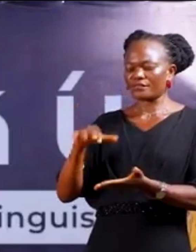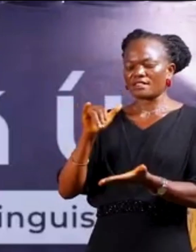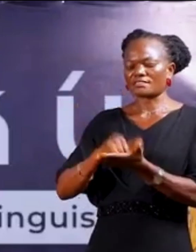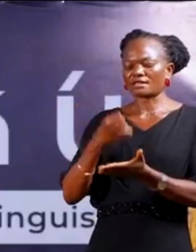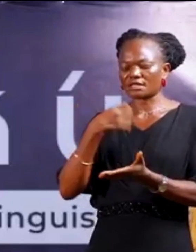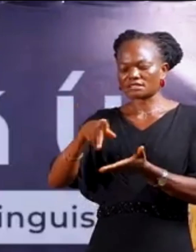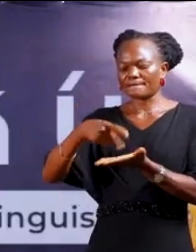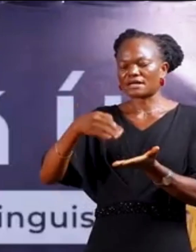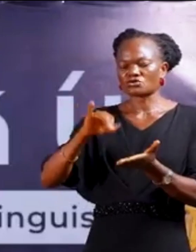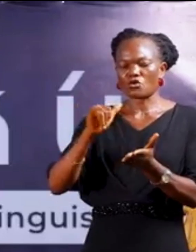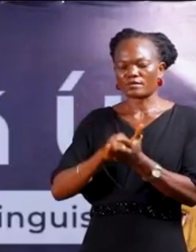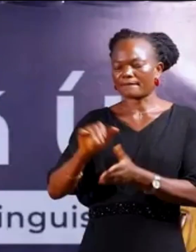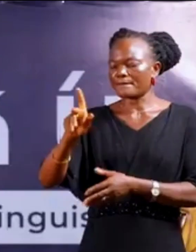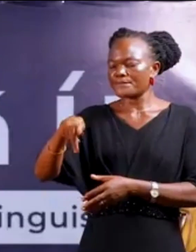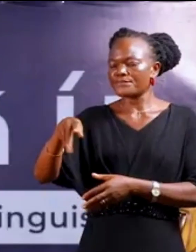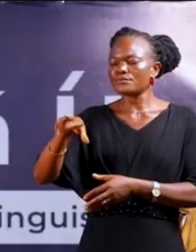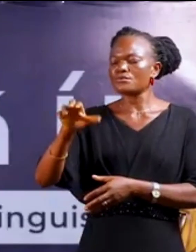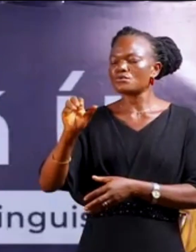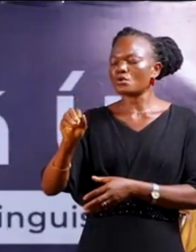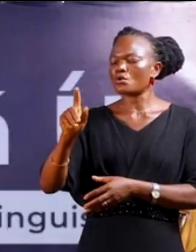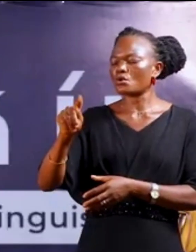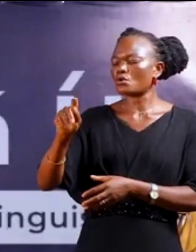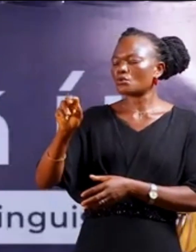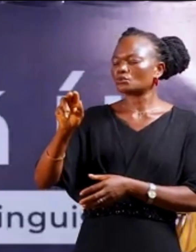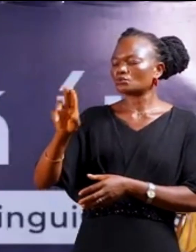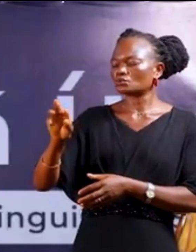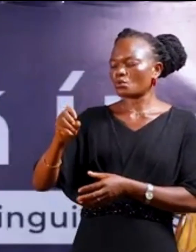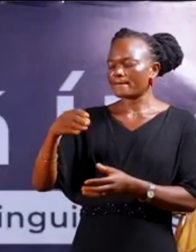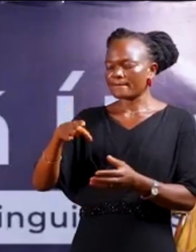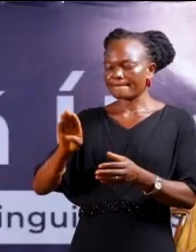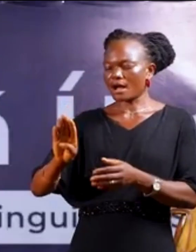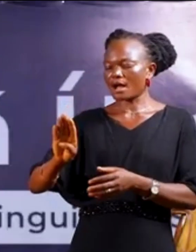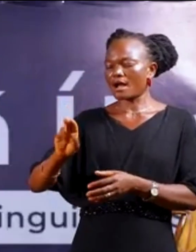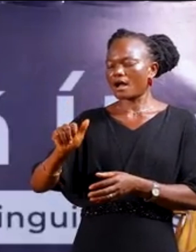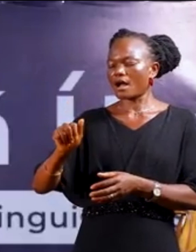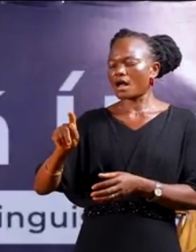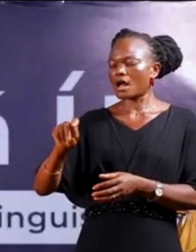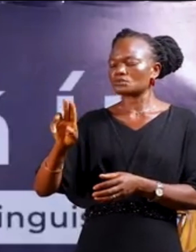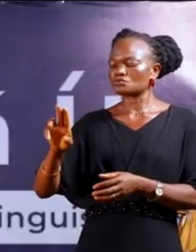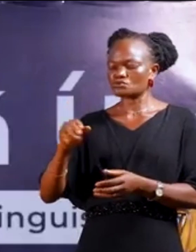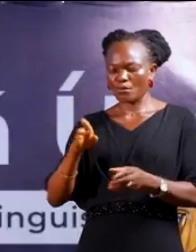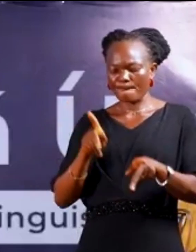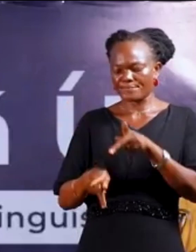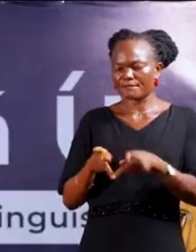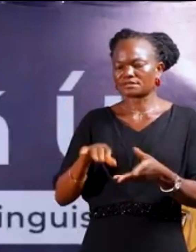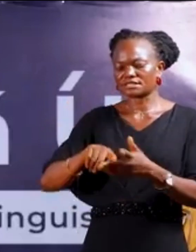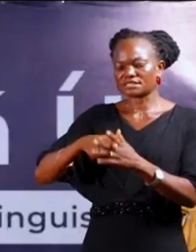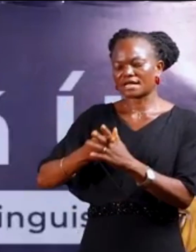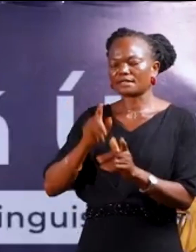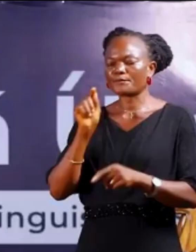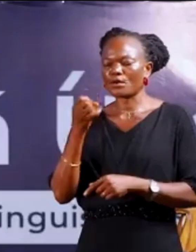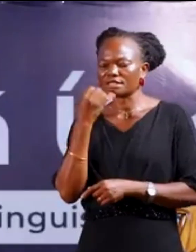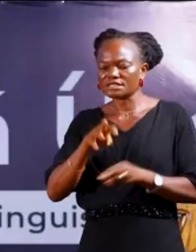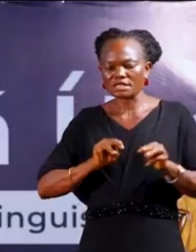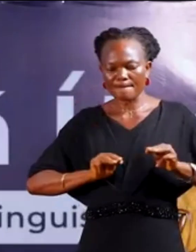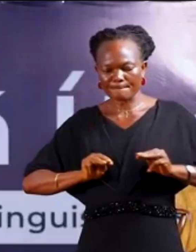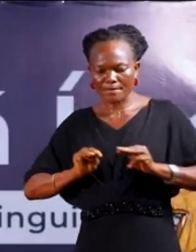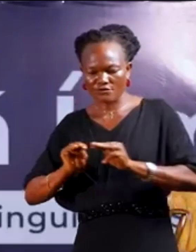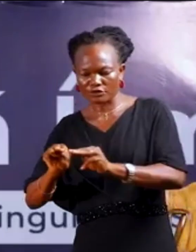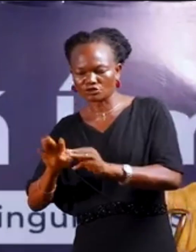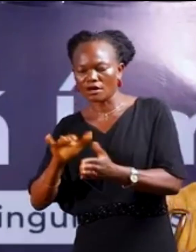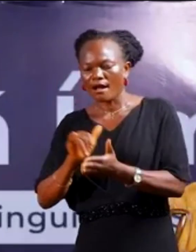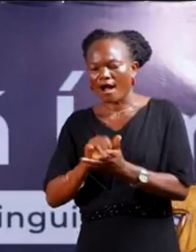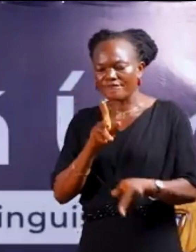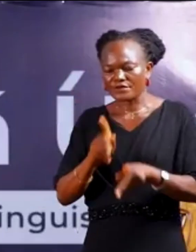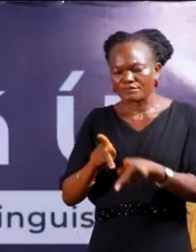the Proto-Bantu people. So perhaps the starting point is the migration and